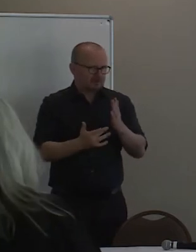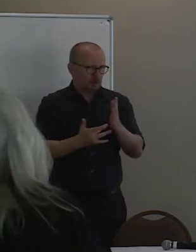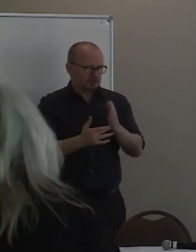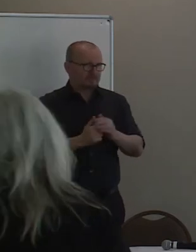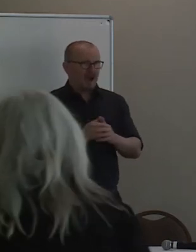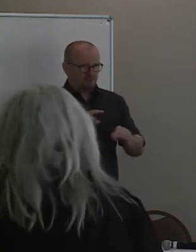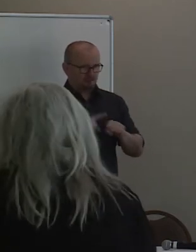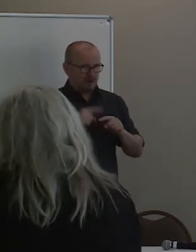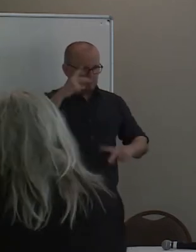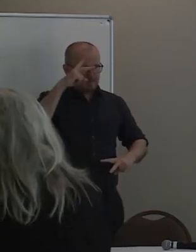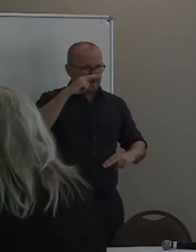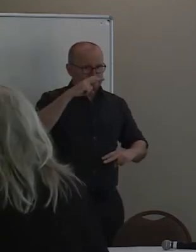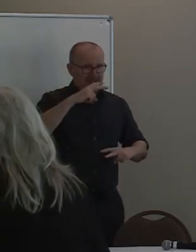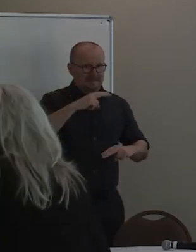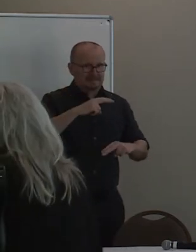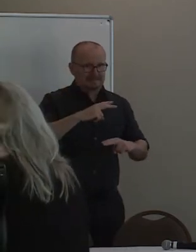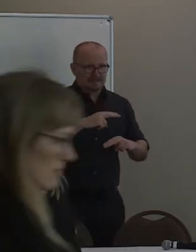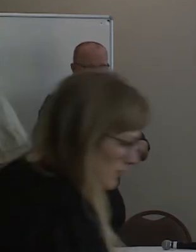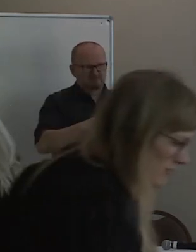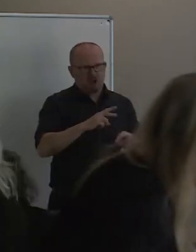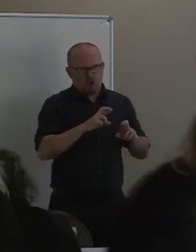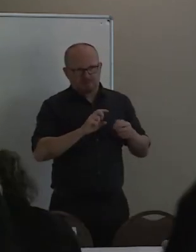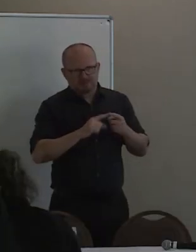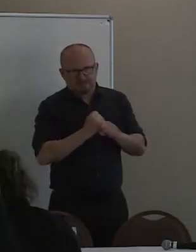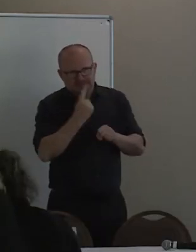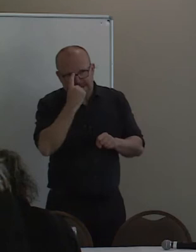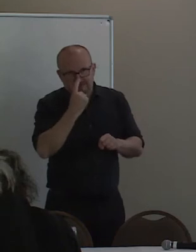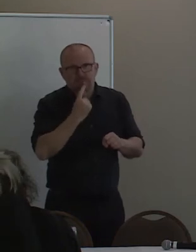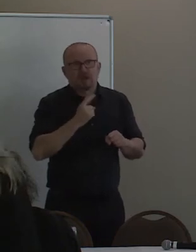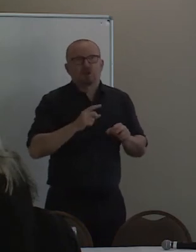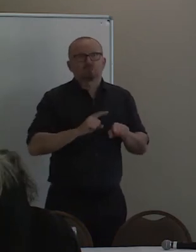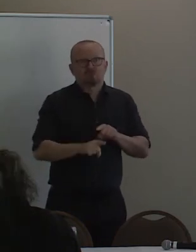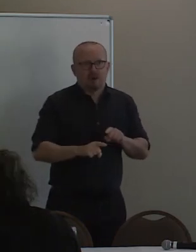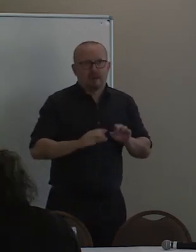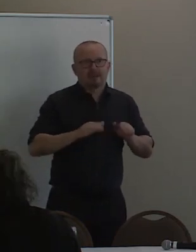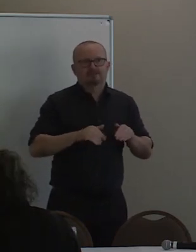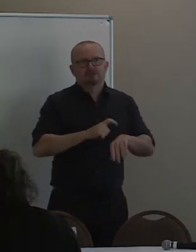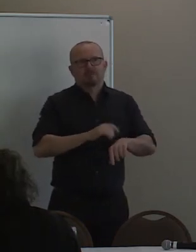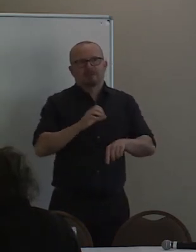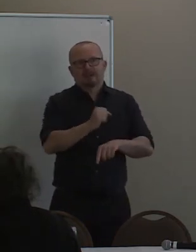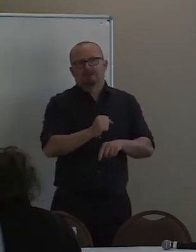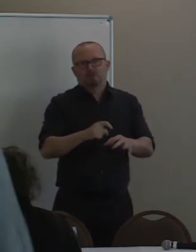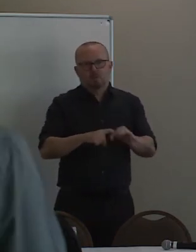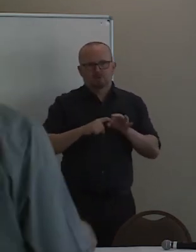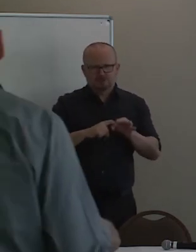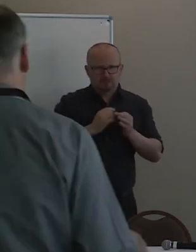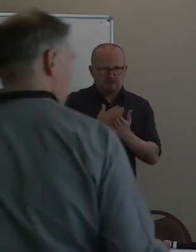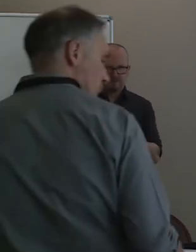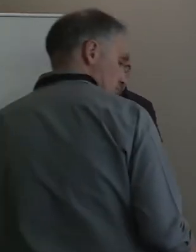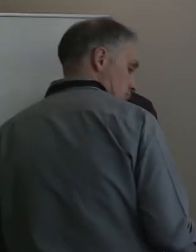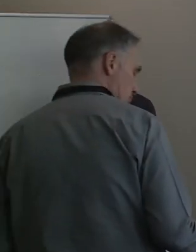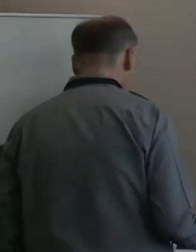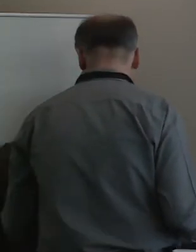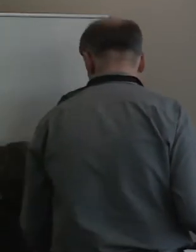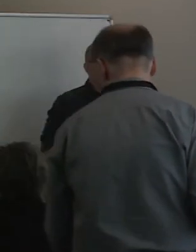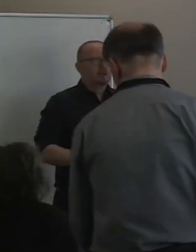sense, and I'll try to leave some time for questions at the end for anything I didn't explain so well. So I'm going to start by looking at the dominant